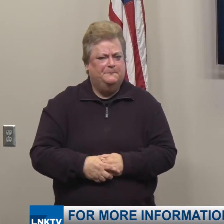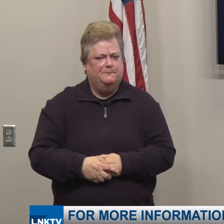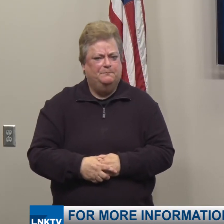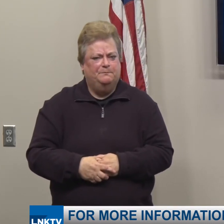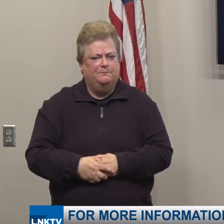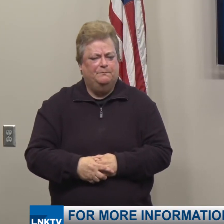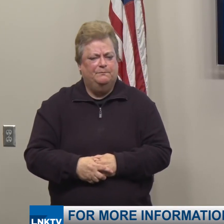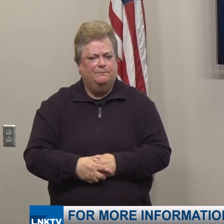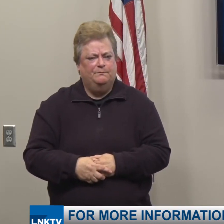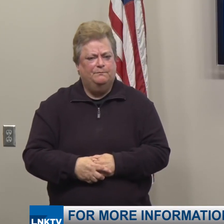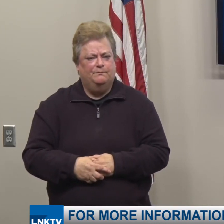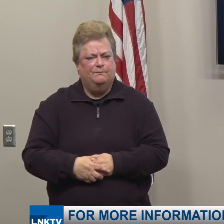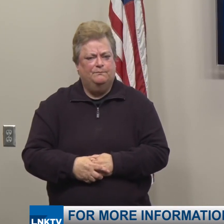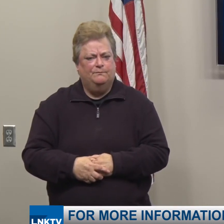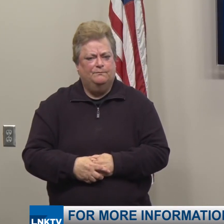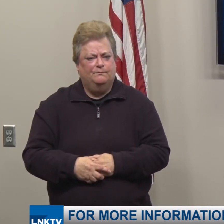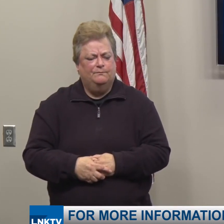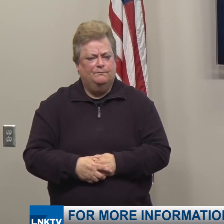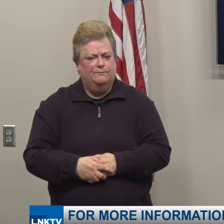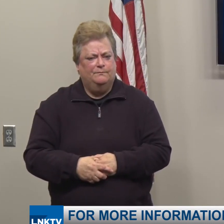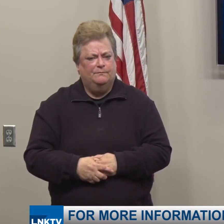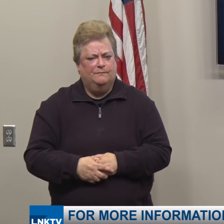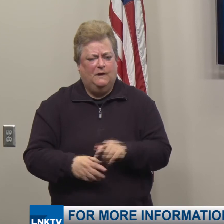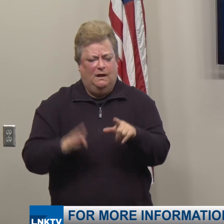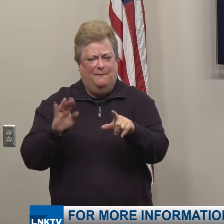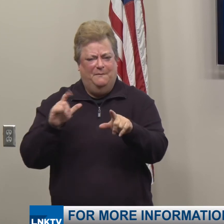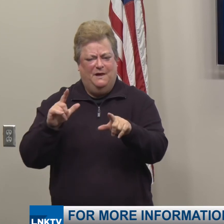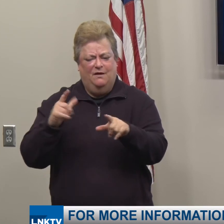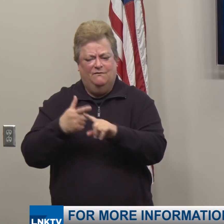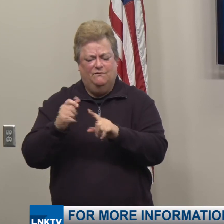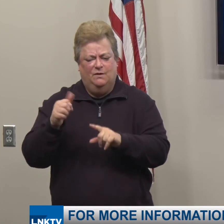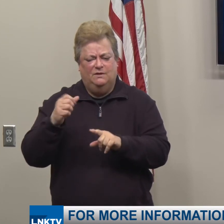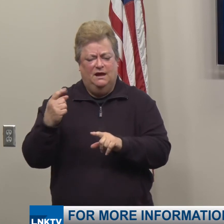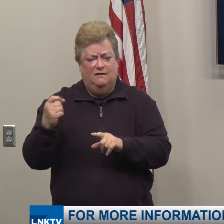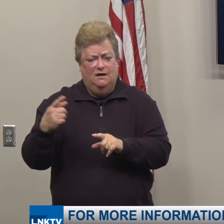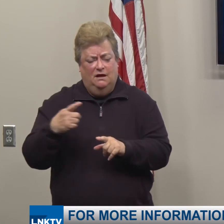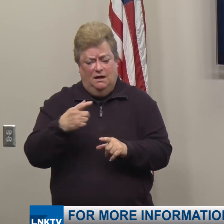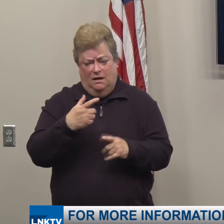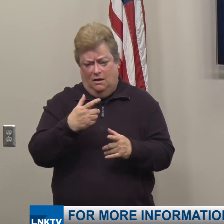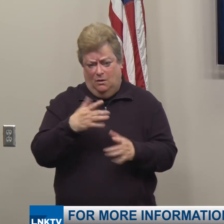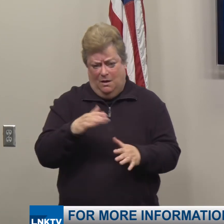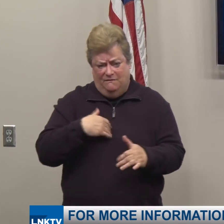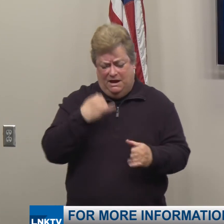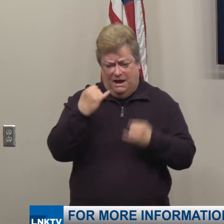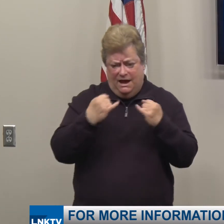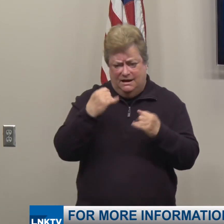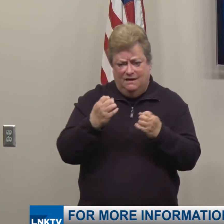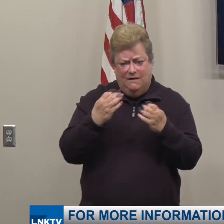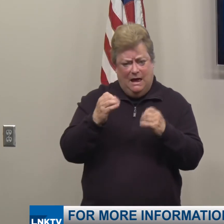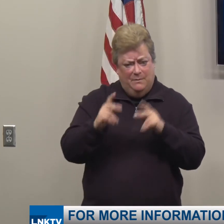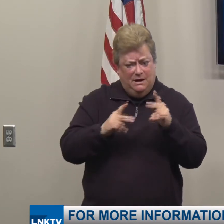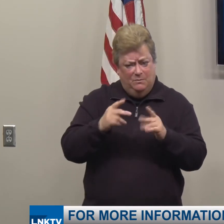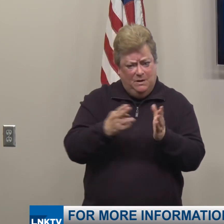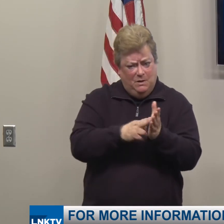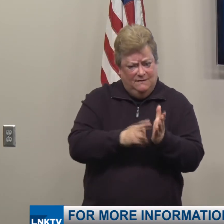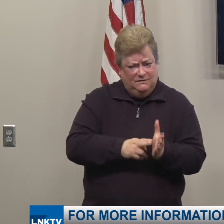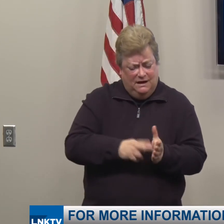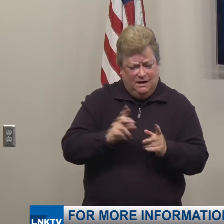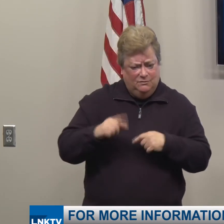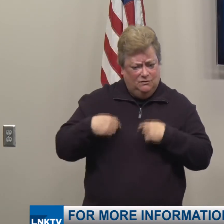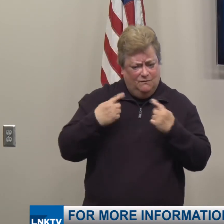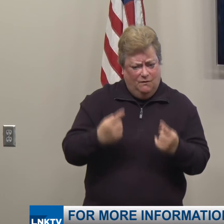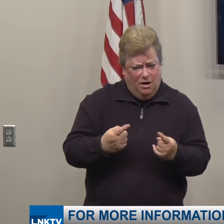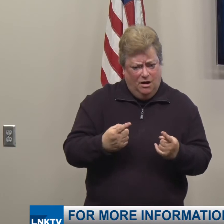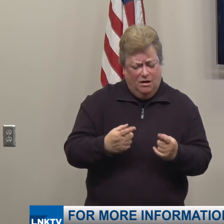Pat, are Another, you able to elaborate on how many people have signed up in the first 24 hours and if there's still plenty of room left?